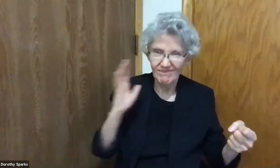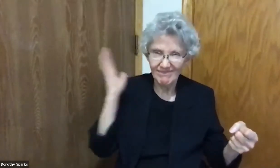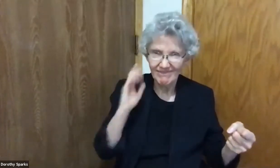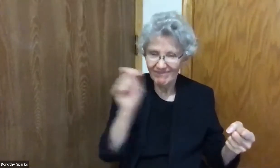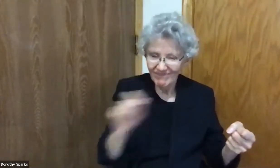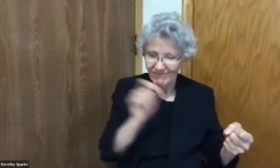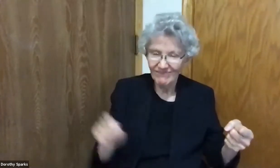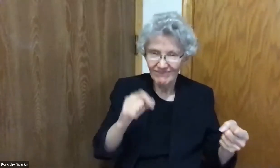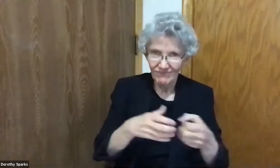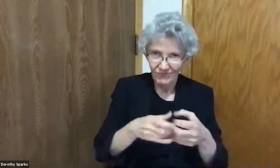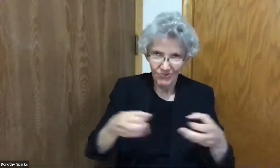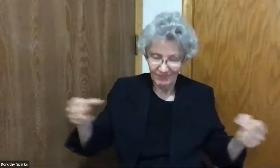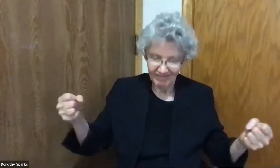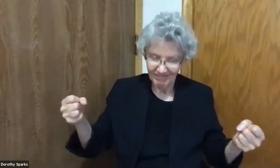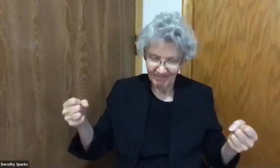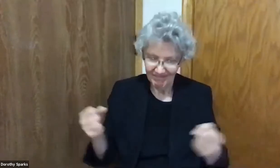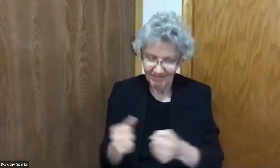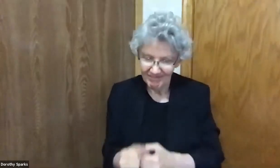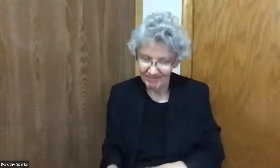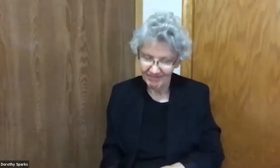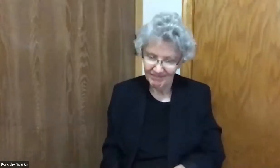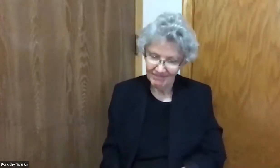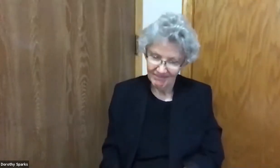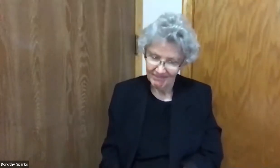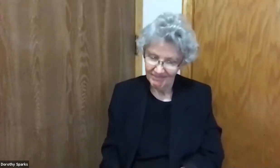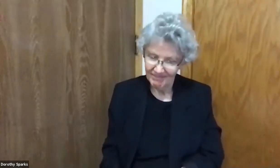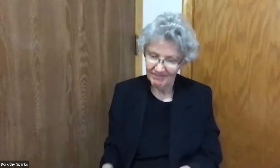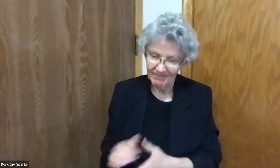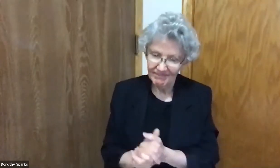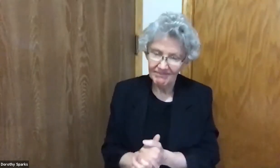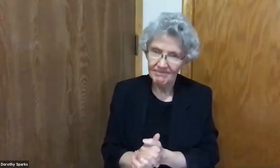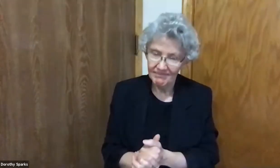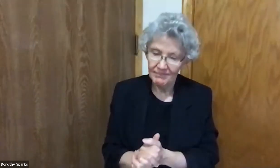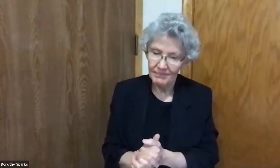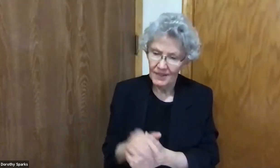And then this is the sign I'll use for scroll, and that's